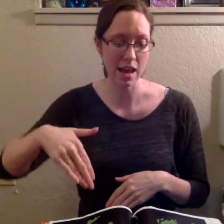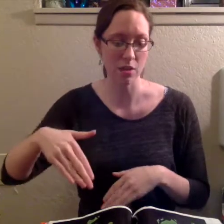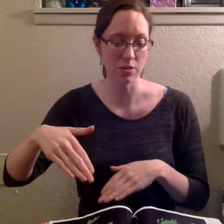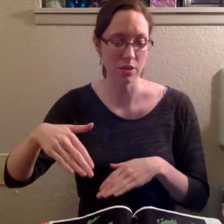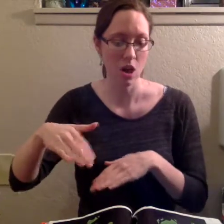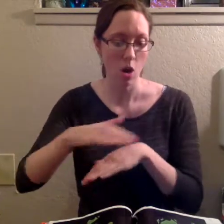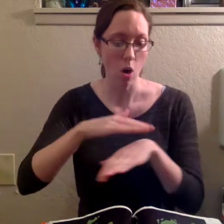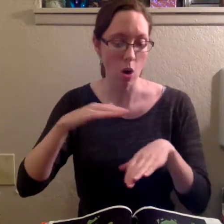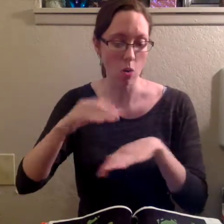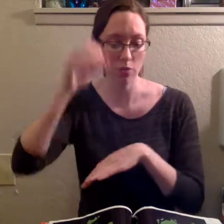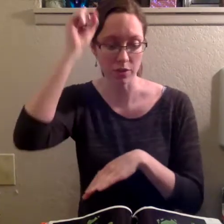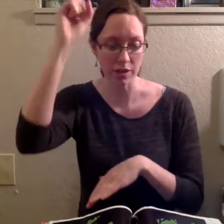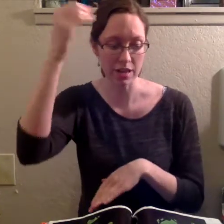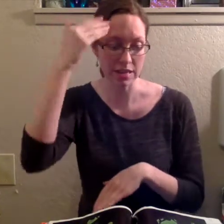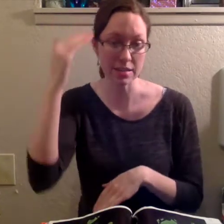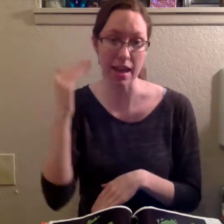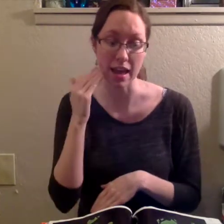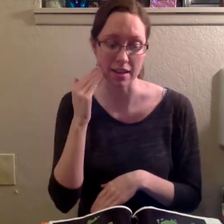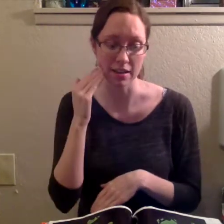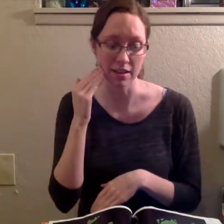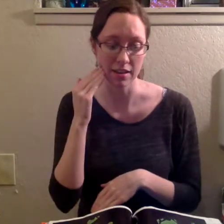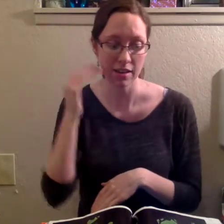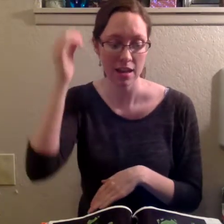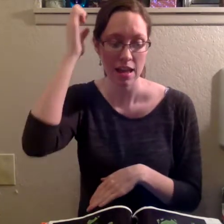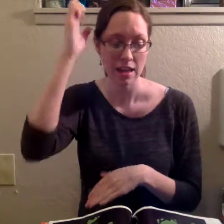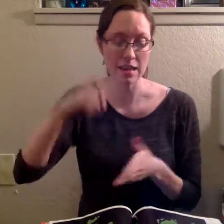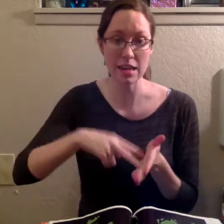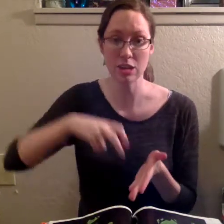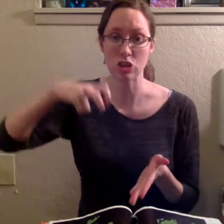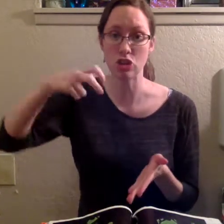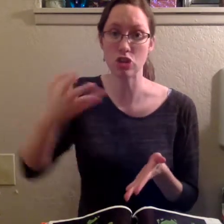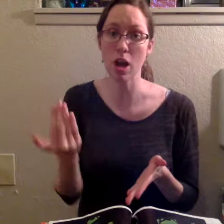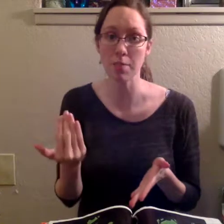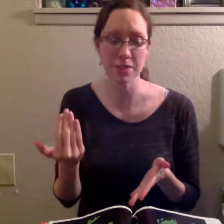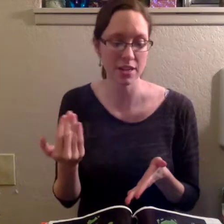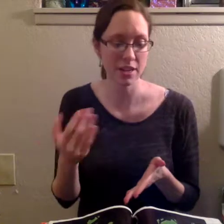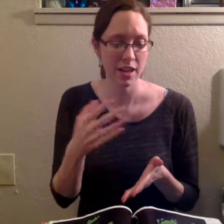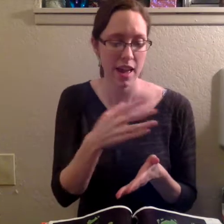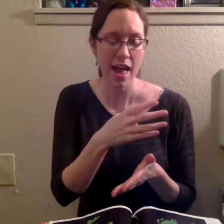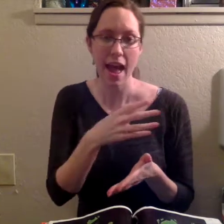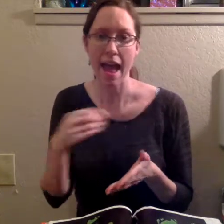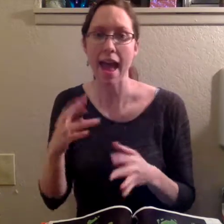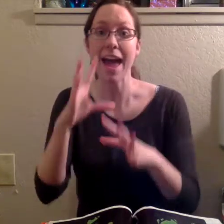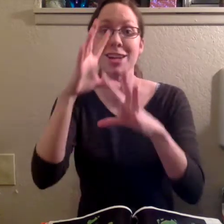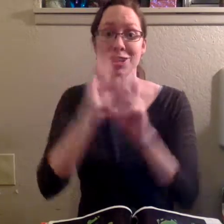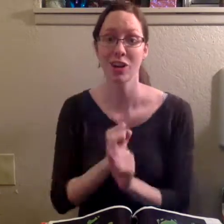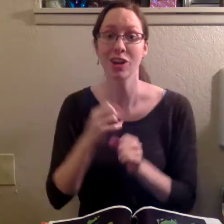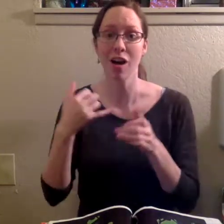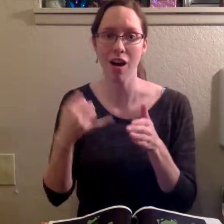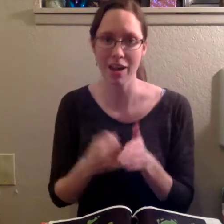down over his head. He jumped and caught